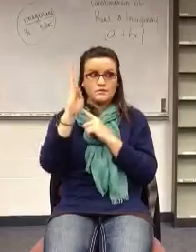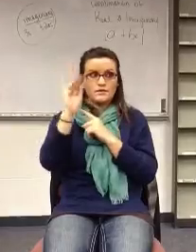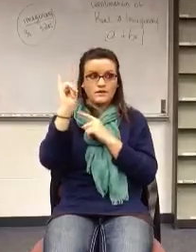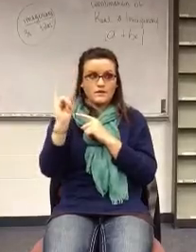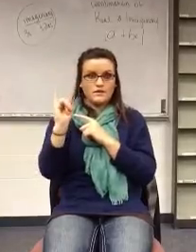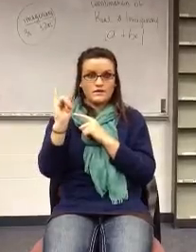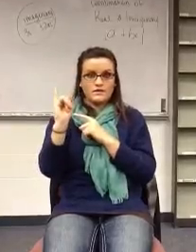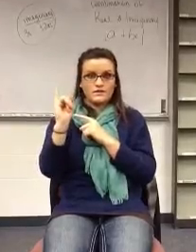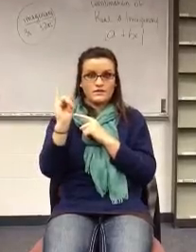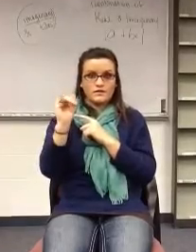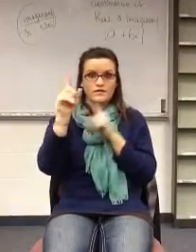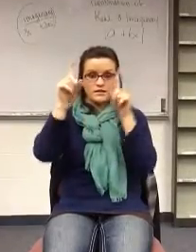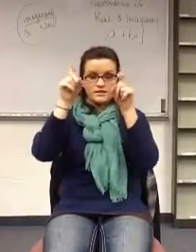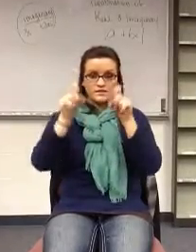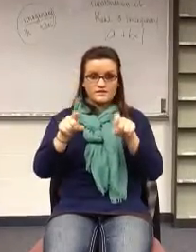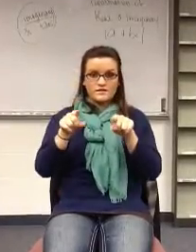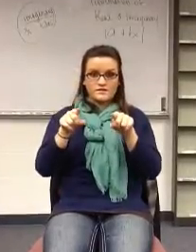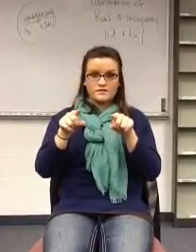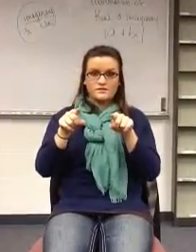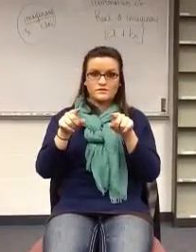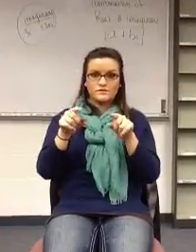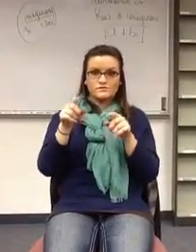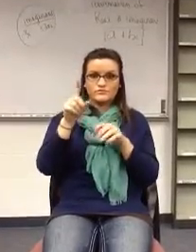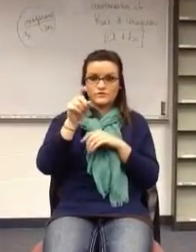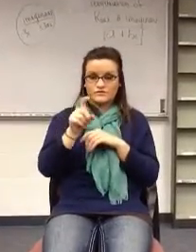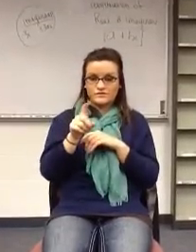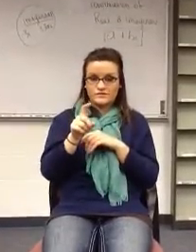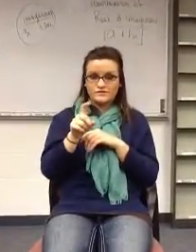Test question. I love to ask you to write things out on test questions.